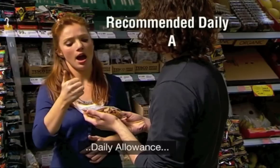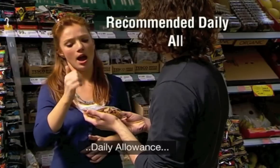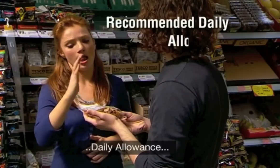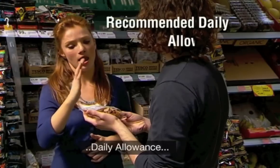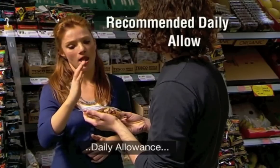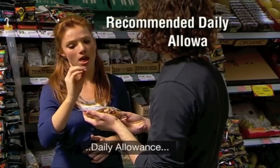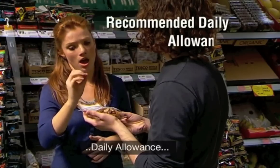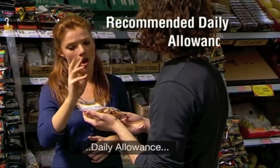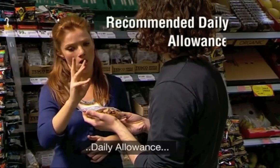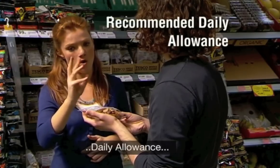allowance,